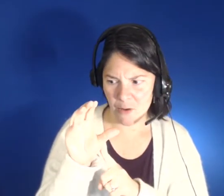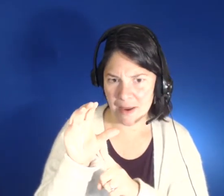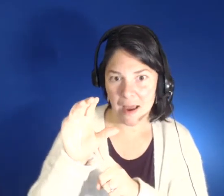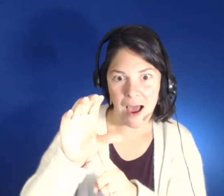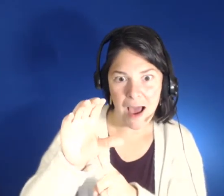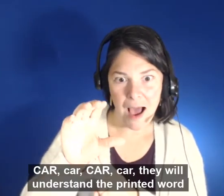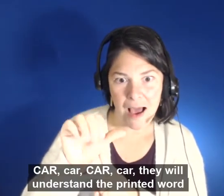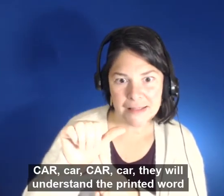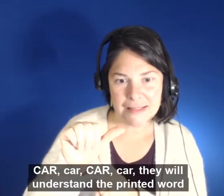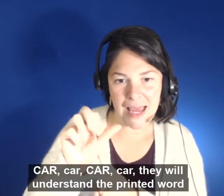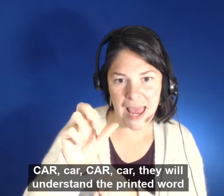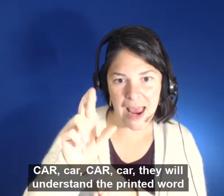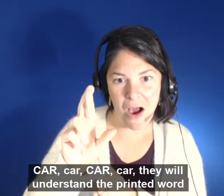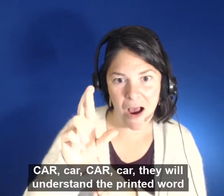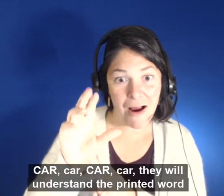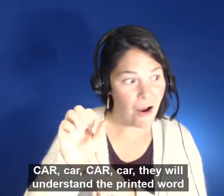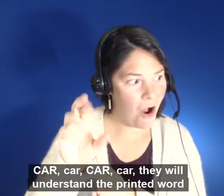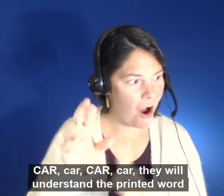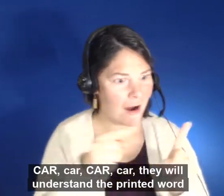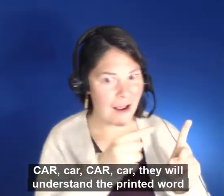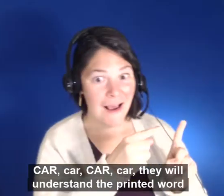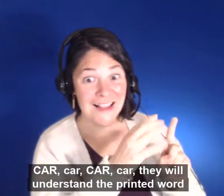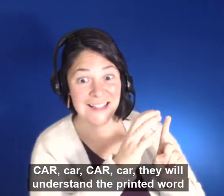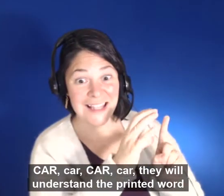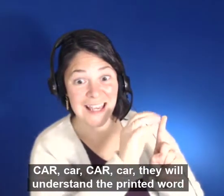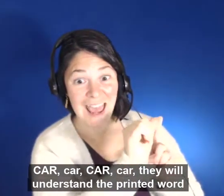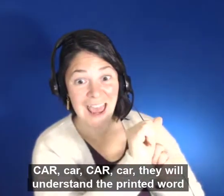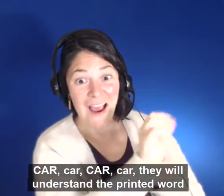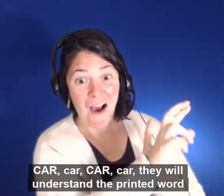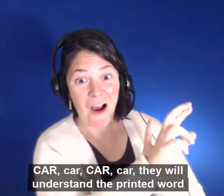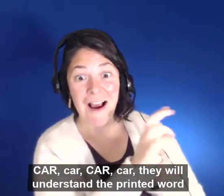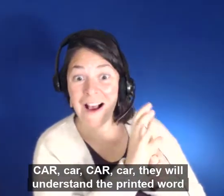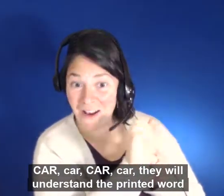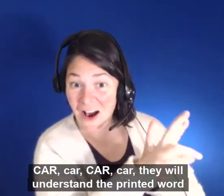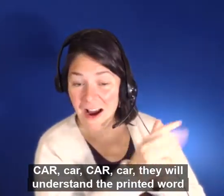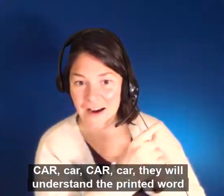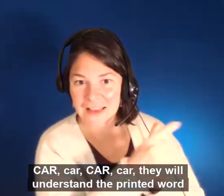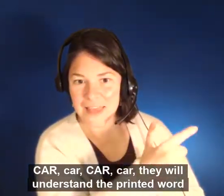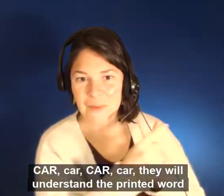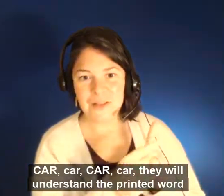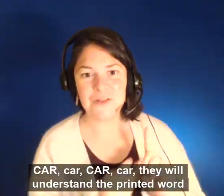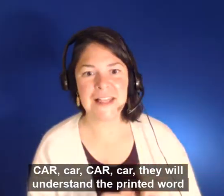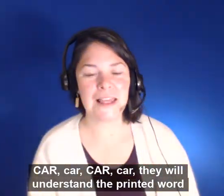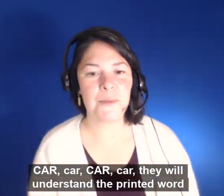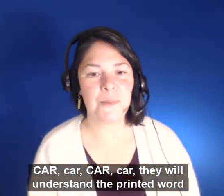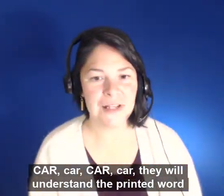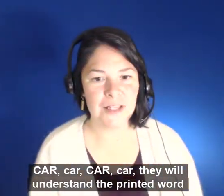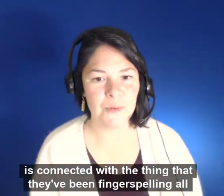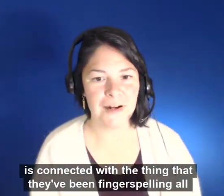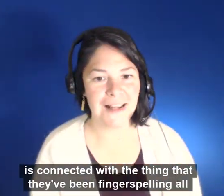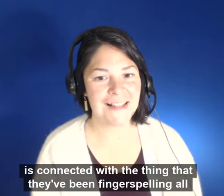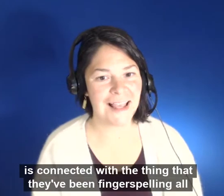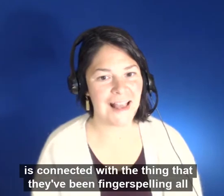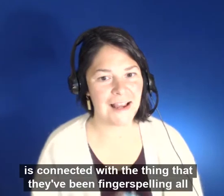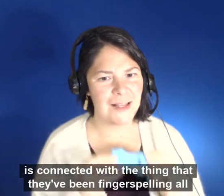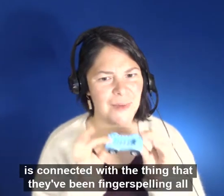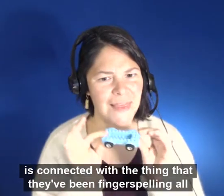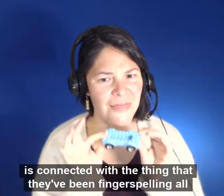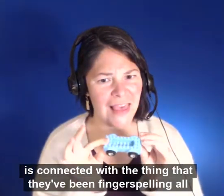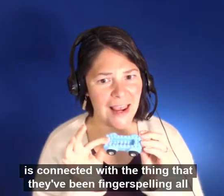going C-A-R, car, C-A-R, car, they will understand that the printed word is connected with that thing